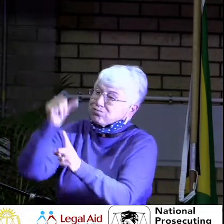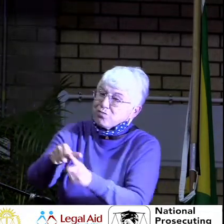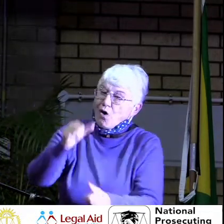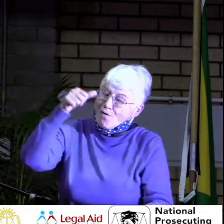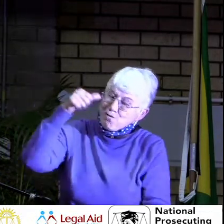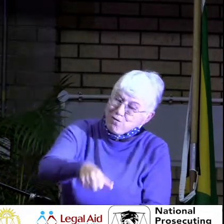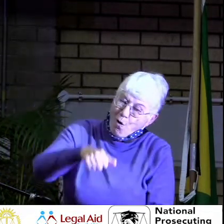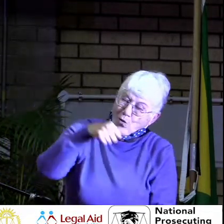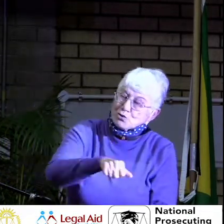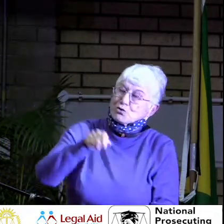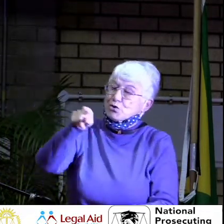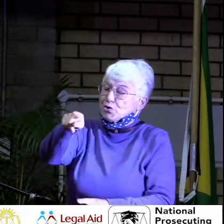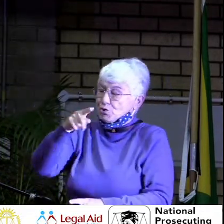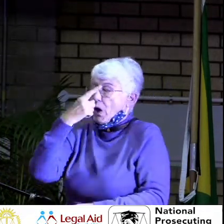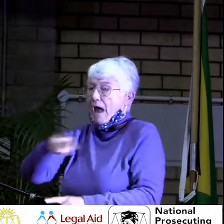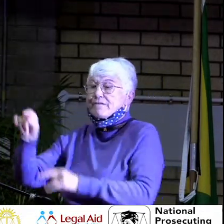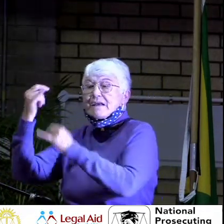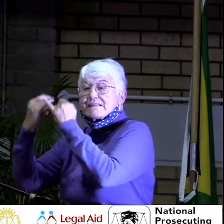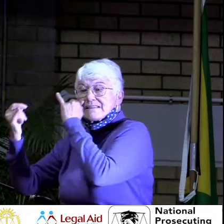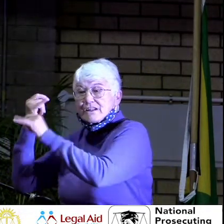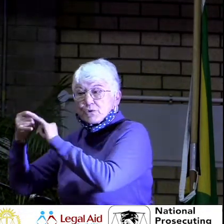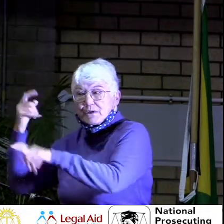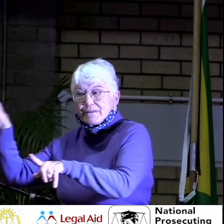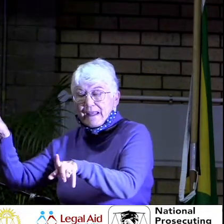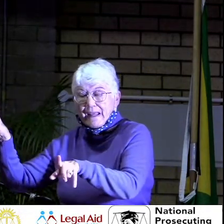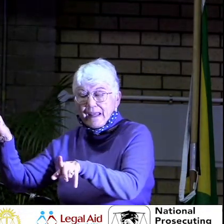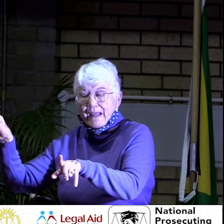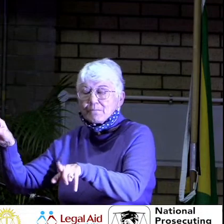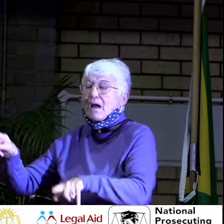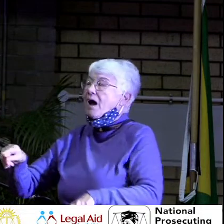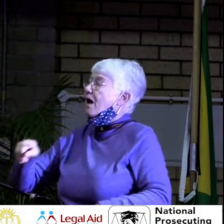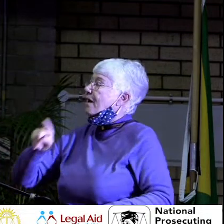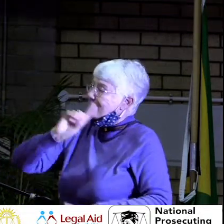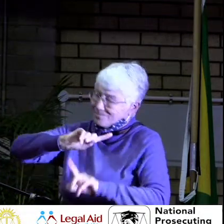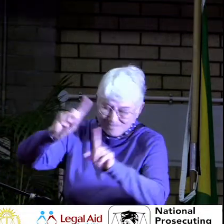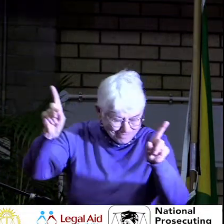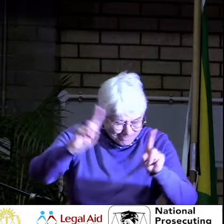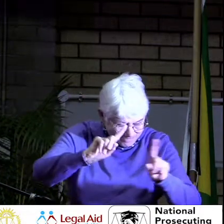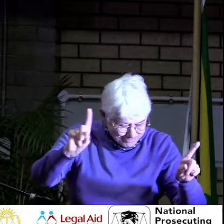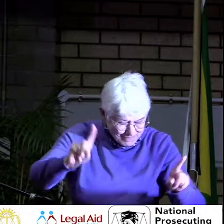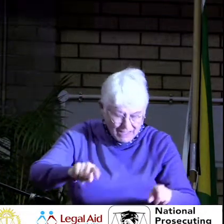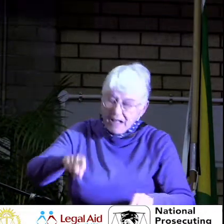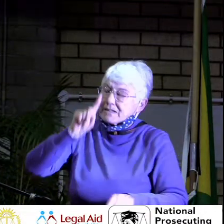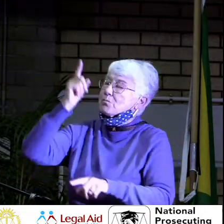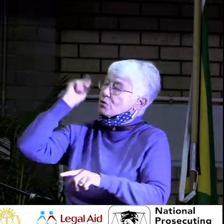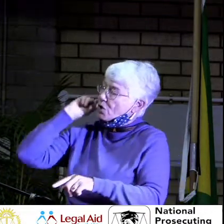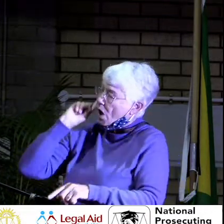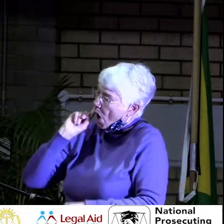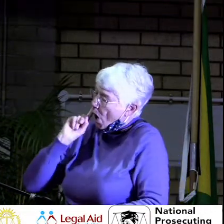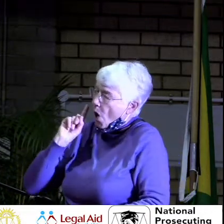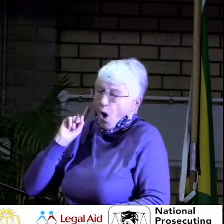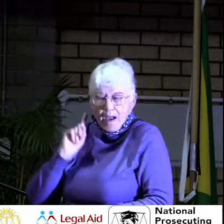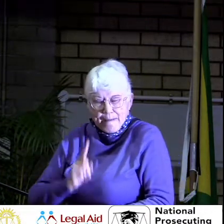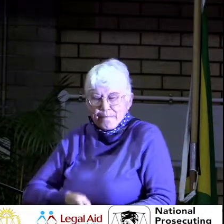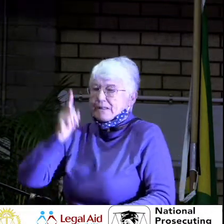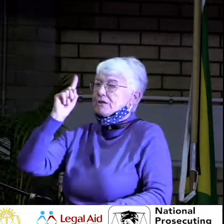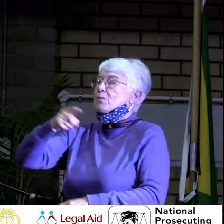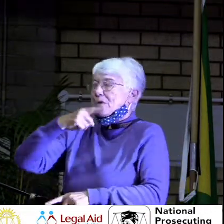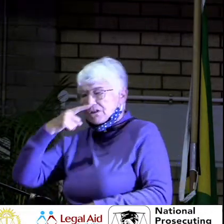has to be on standby day and night. It doesn't matter if it is like Easter